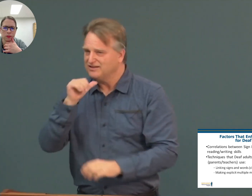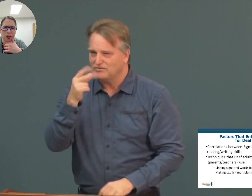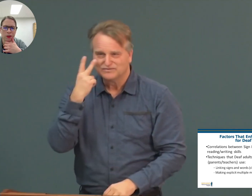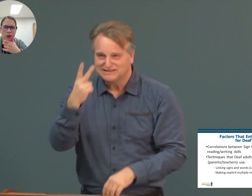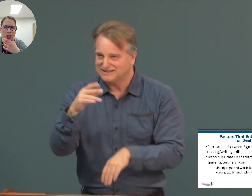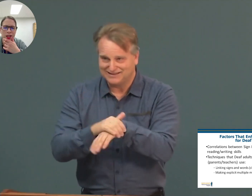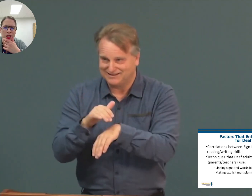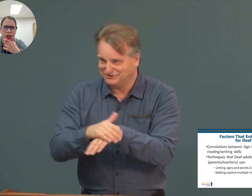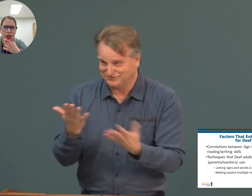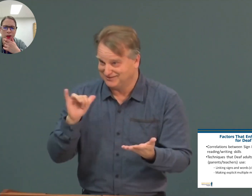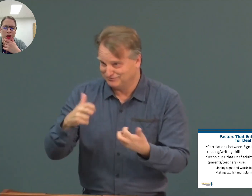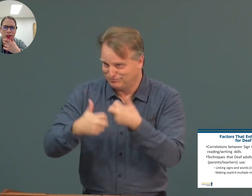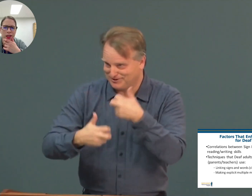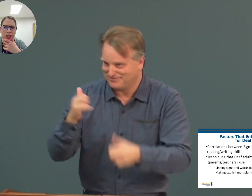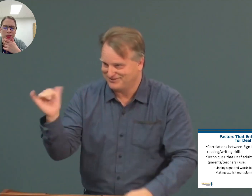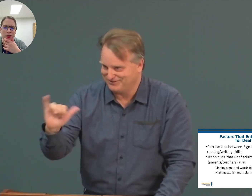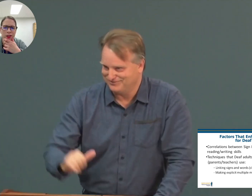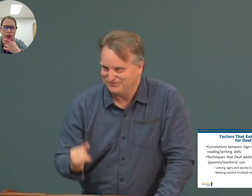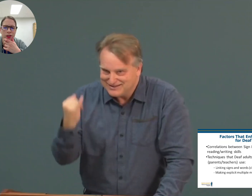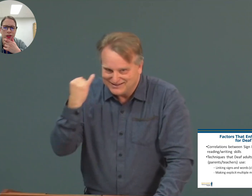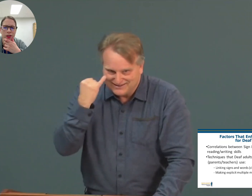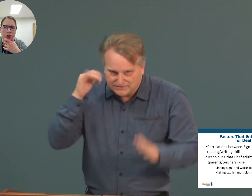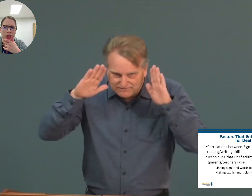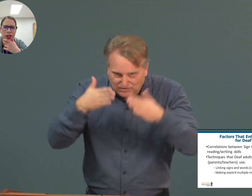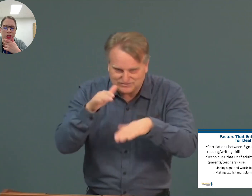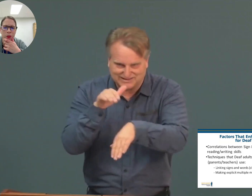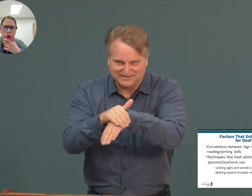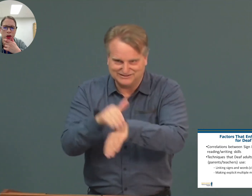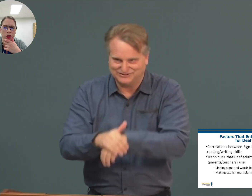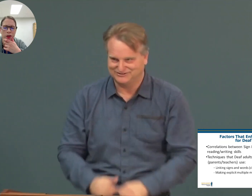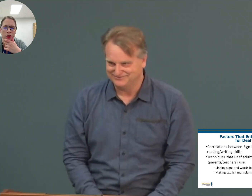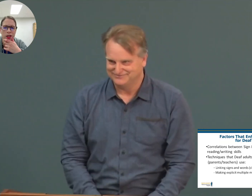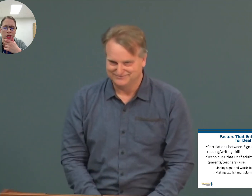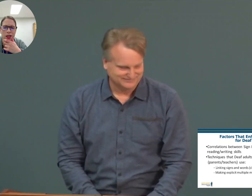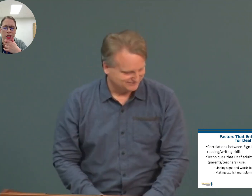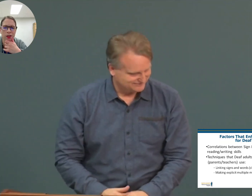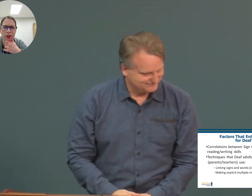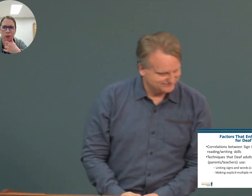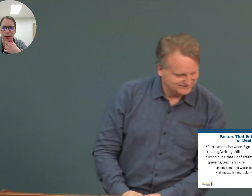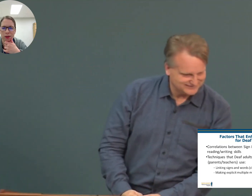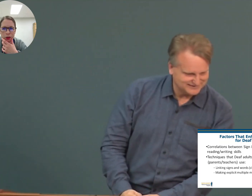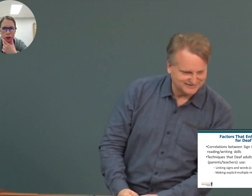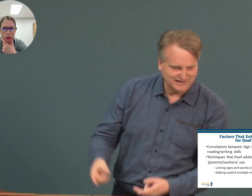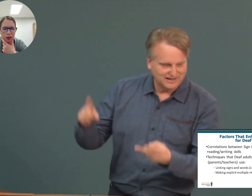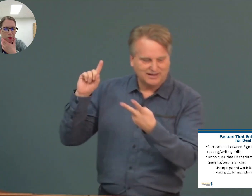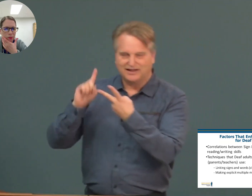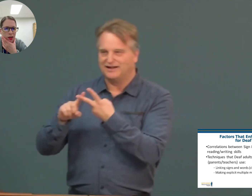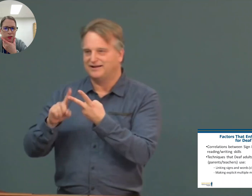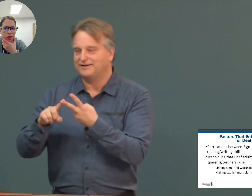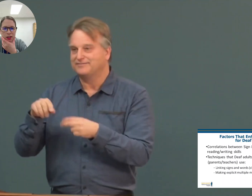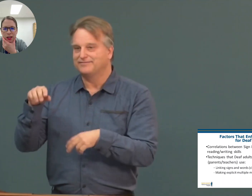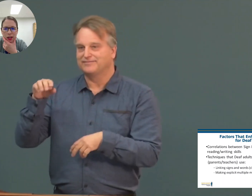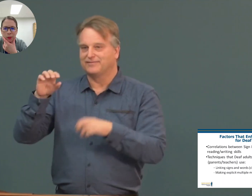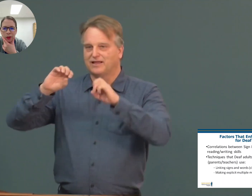If you sign and they don't have the links to relate to the word, it's not going to be beneficial for them. And it's not going to help with their